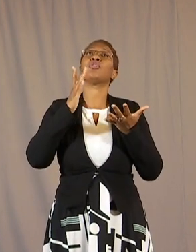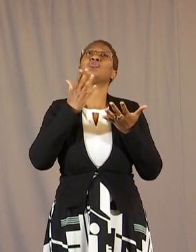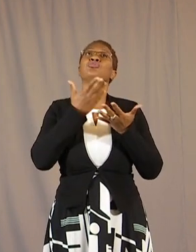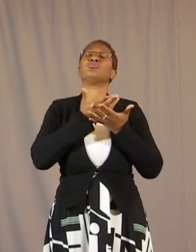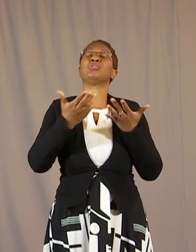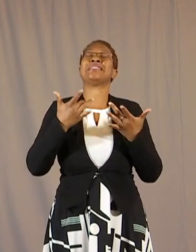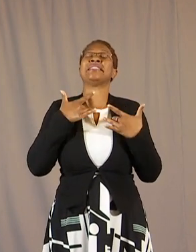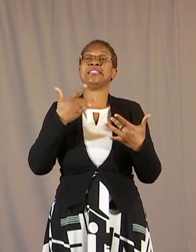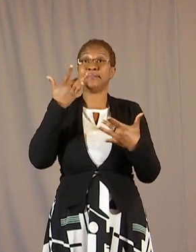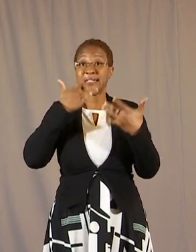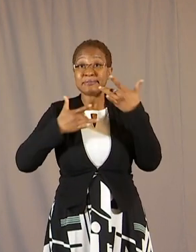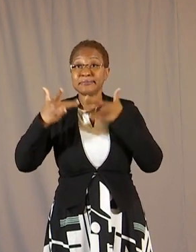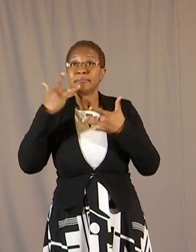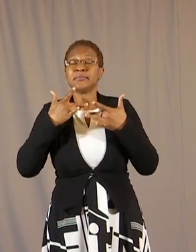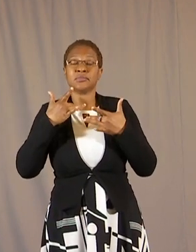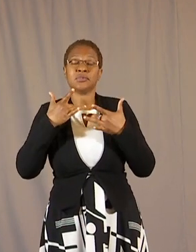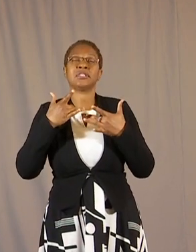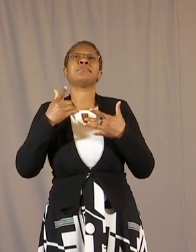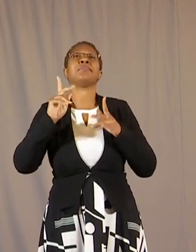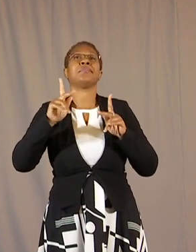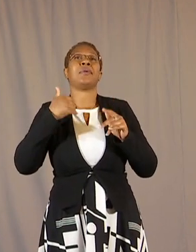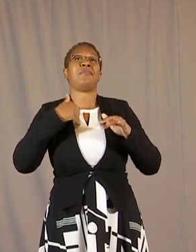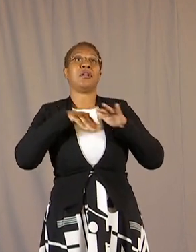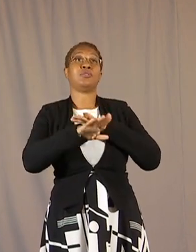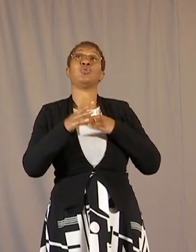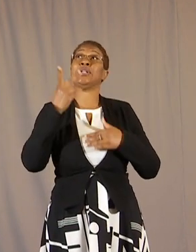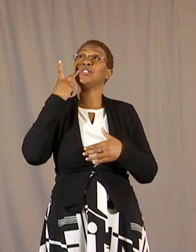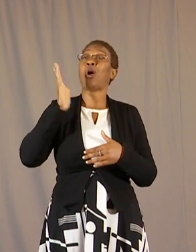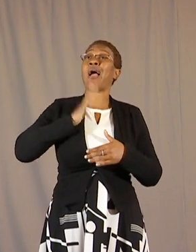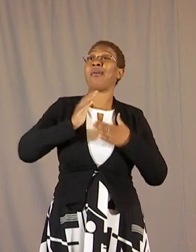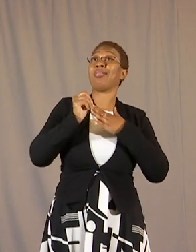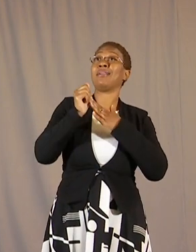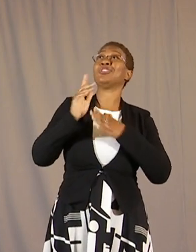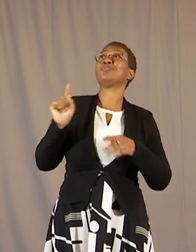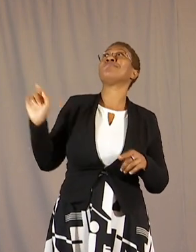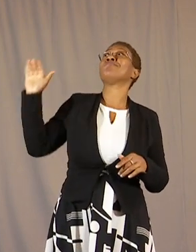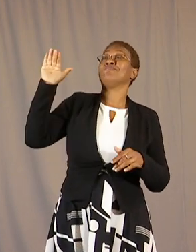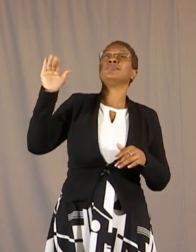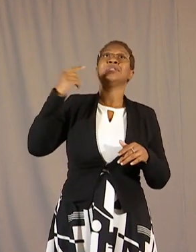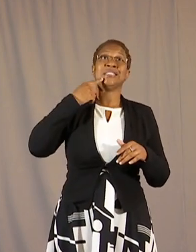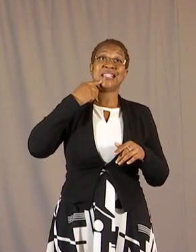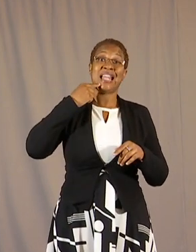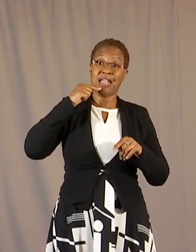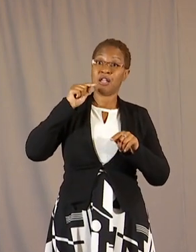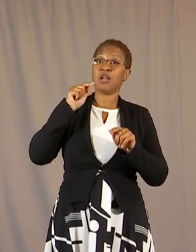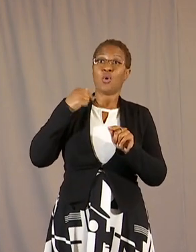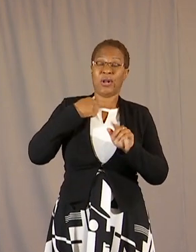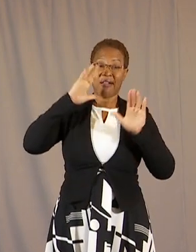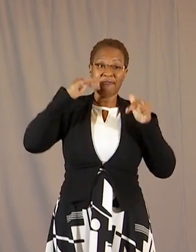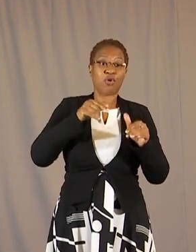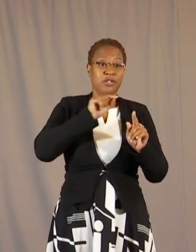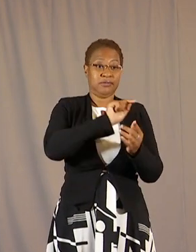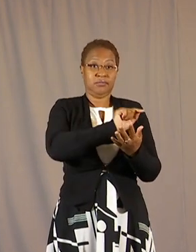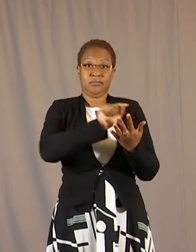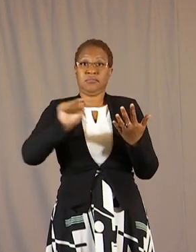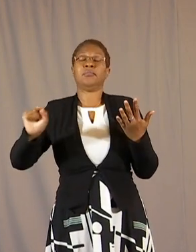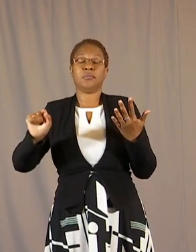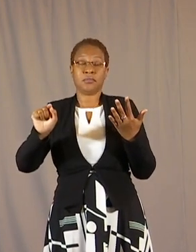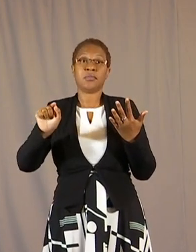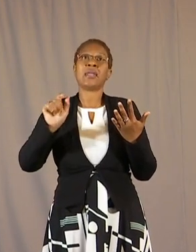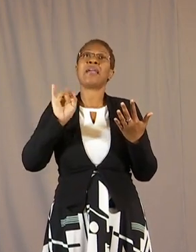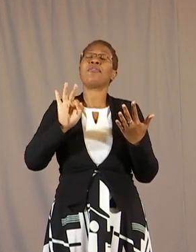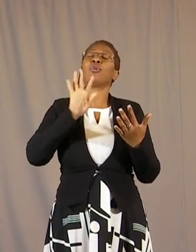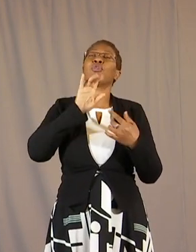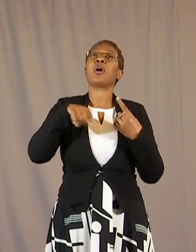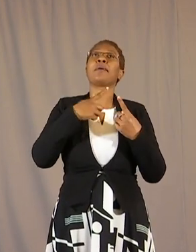the courageous decisions. We saw our leadership doing it, saying we have to focus on this population right now if we're talking about reaching equity for